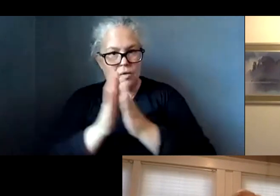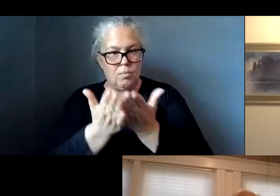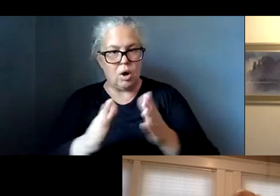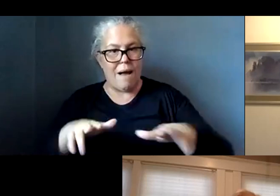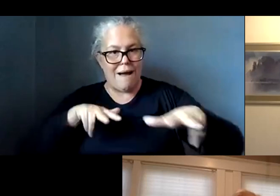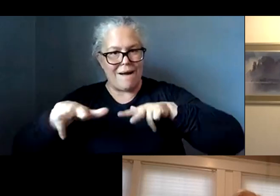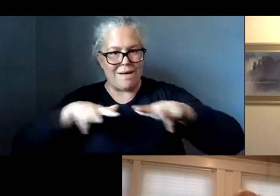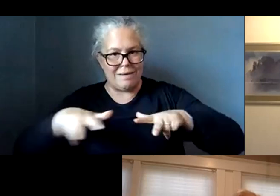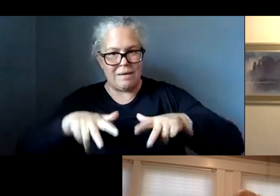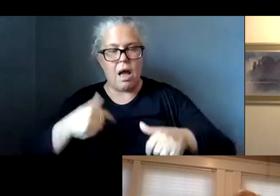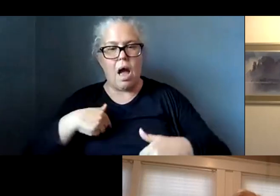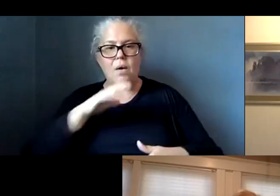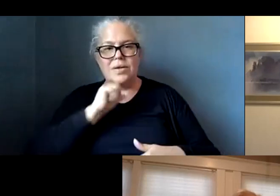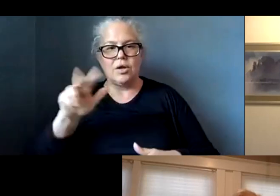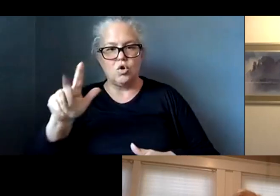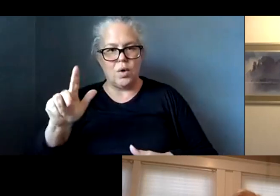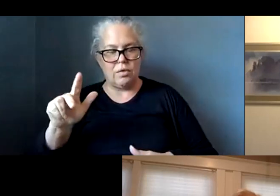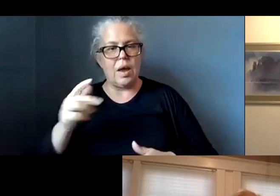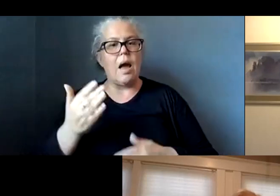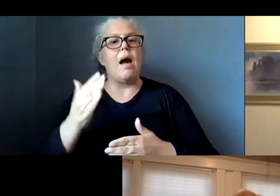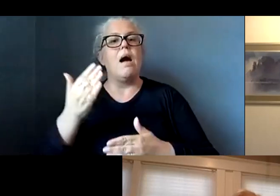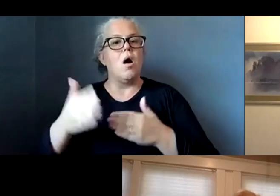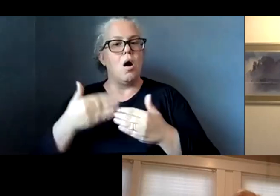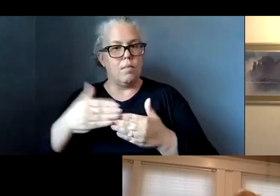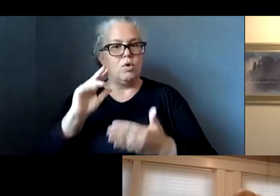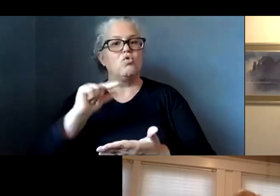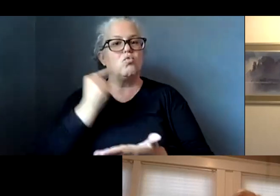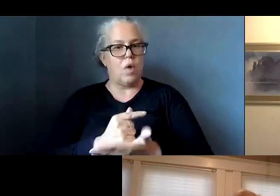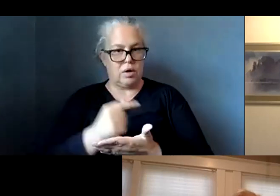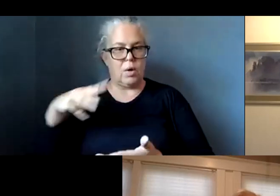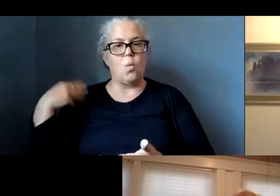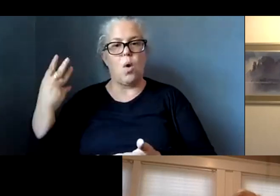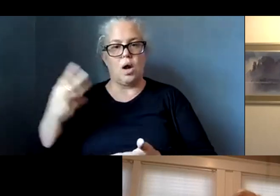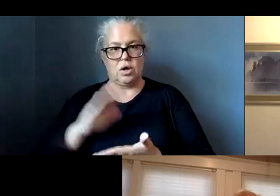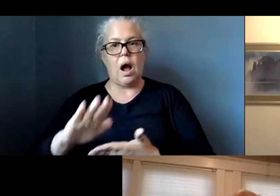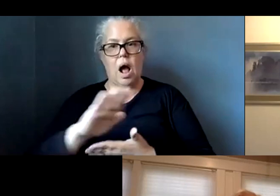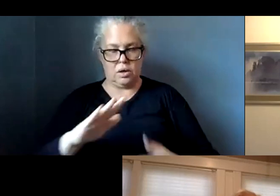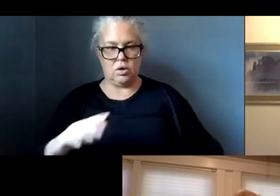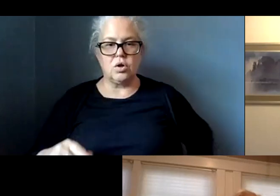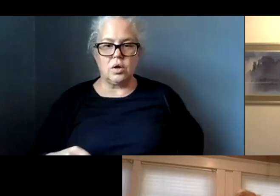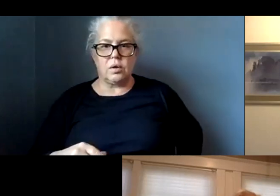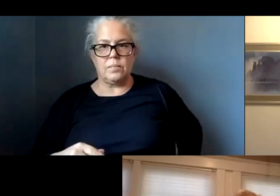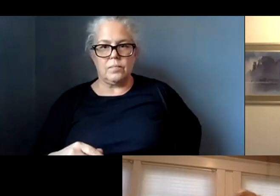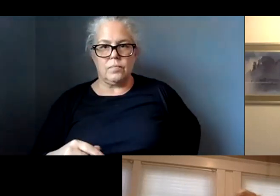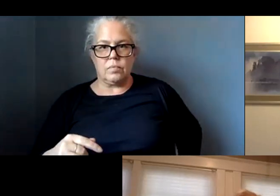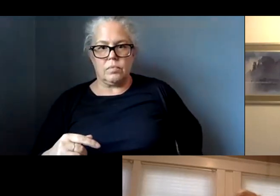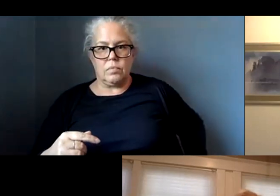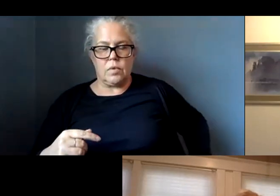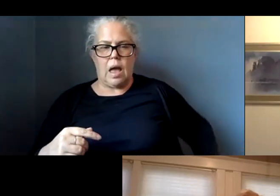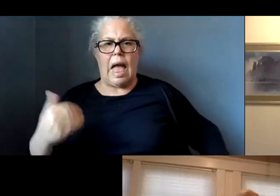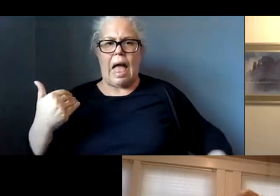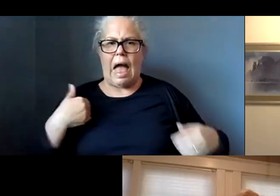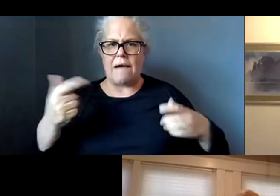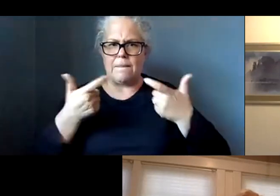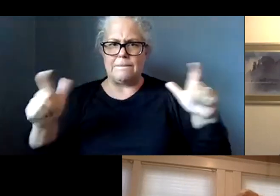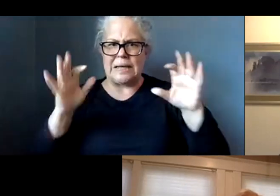years old and just about to graduate from Washington College the day I learned what that sort of walking can do for you. I had a big decision to